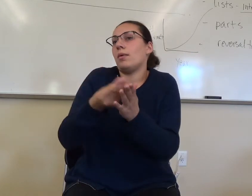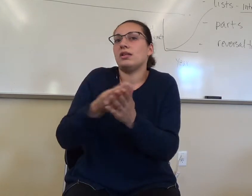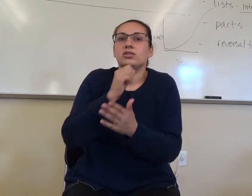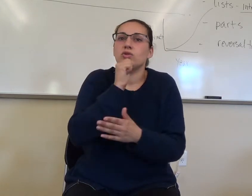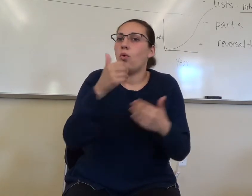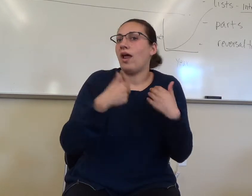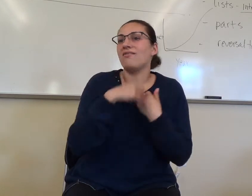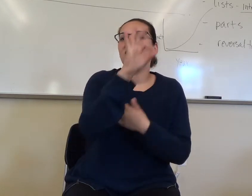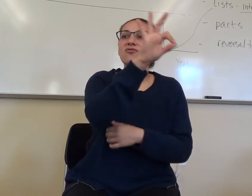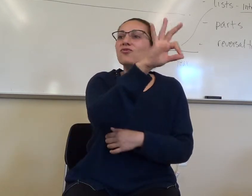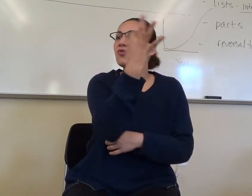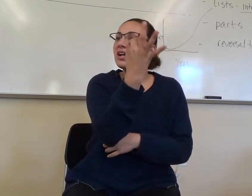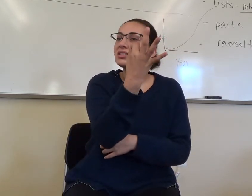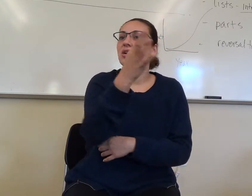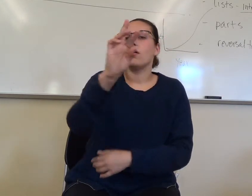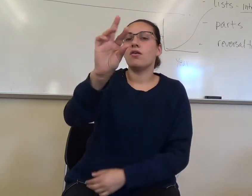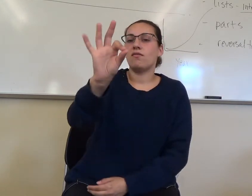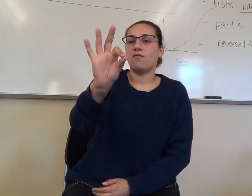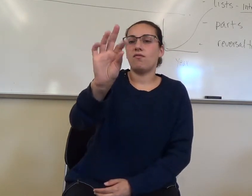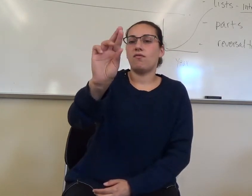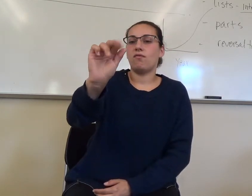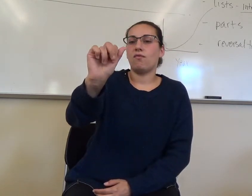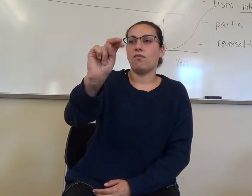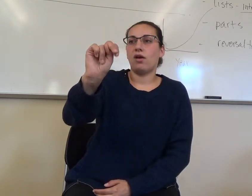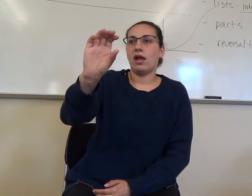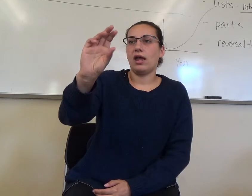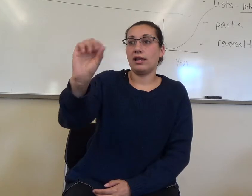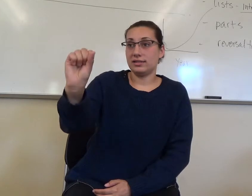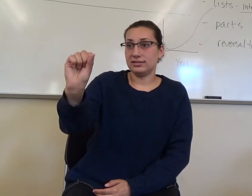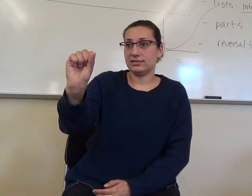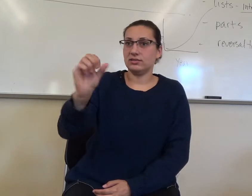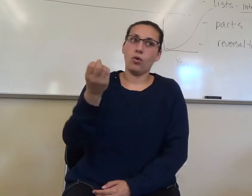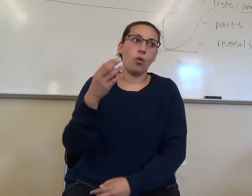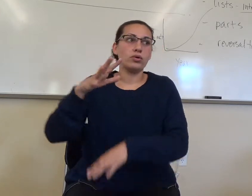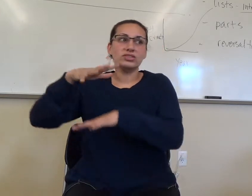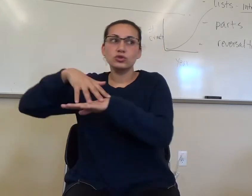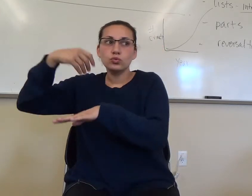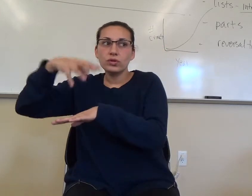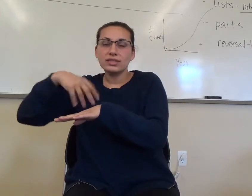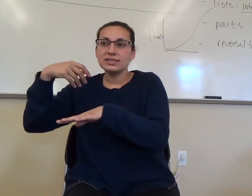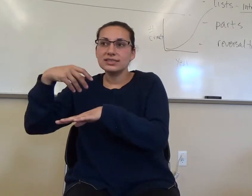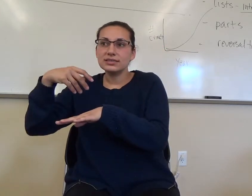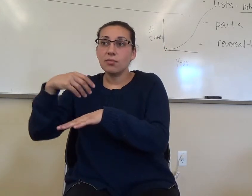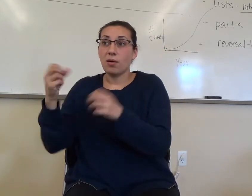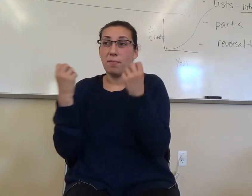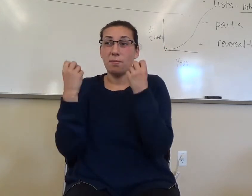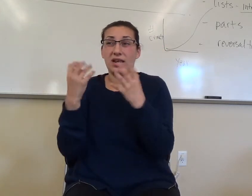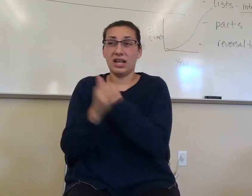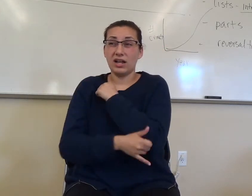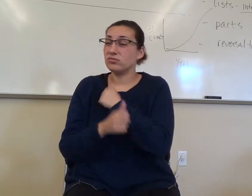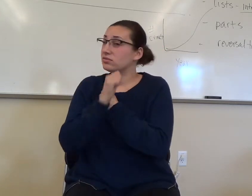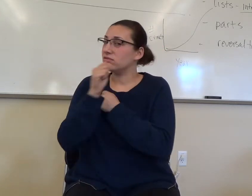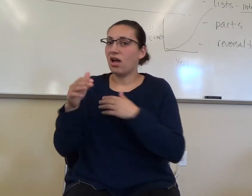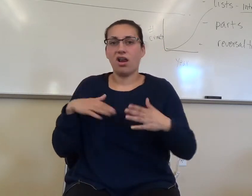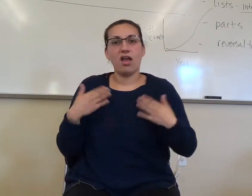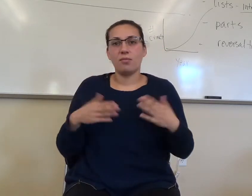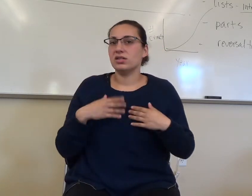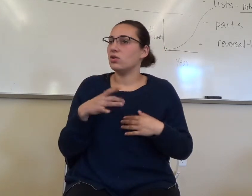francs and Swiss francs. But a lot of those countries were not happy about that. They did not like losing their money.